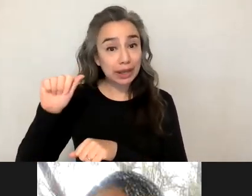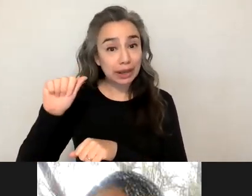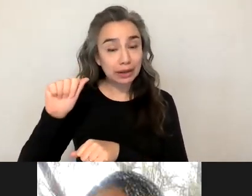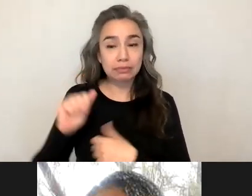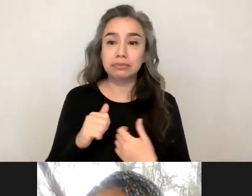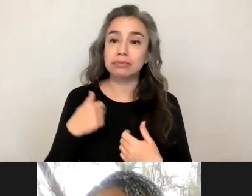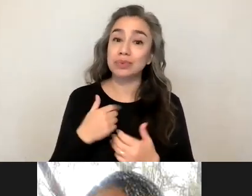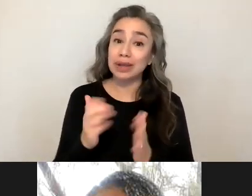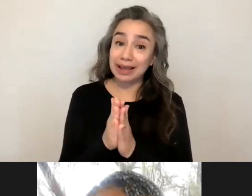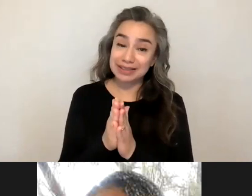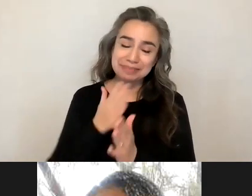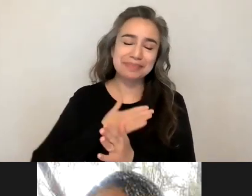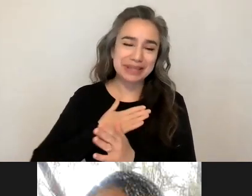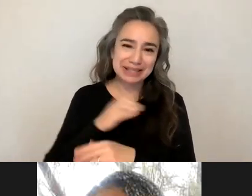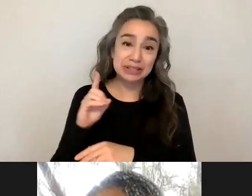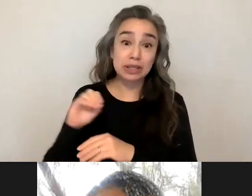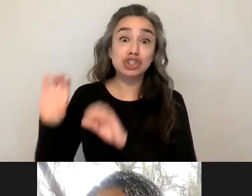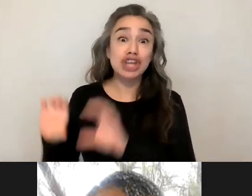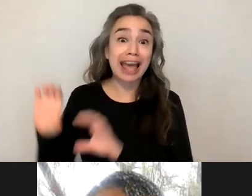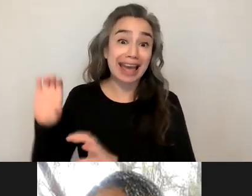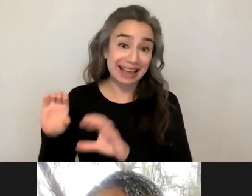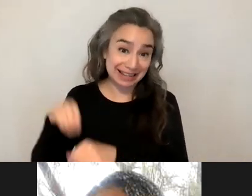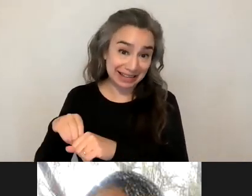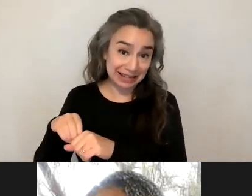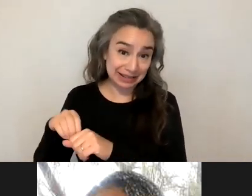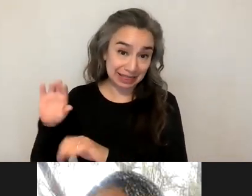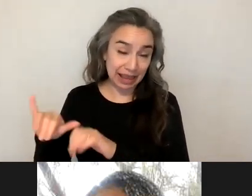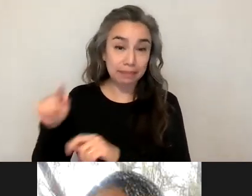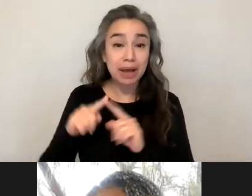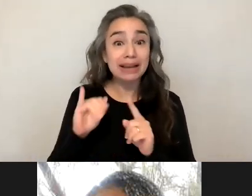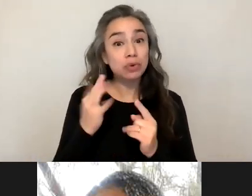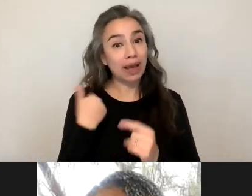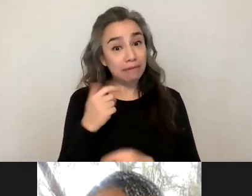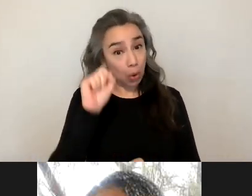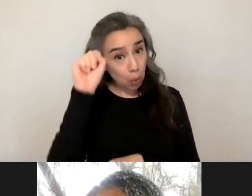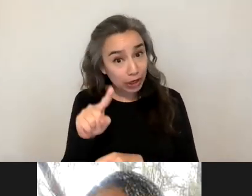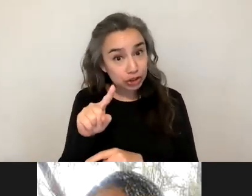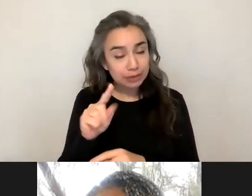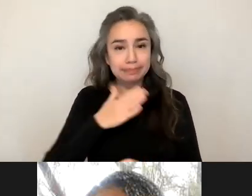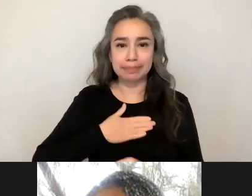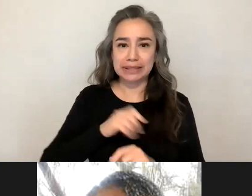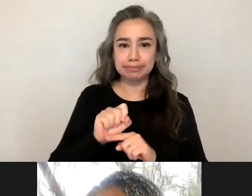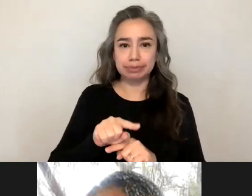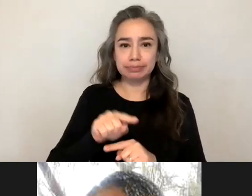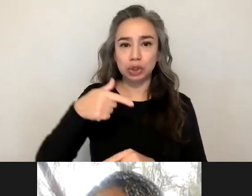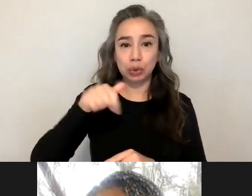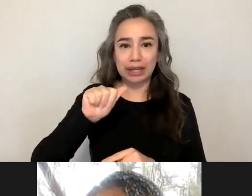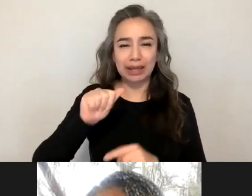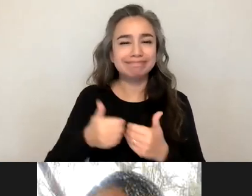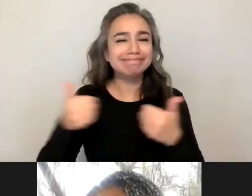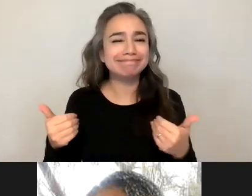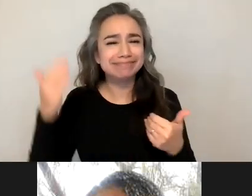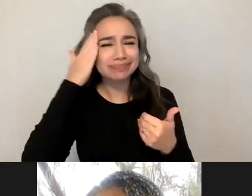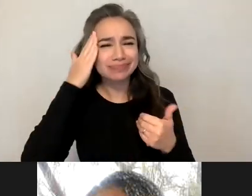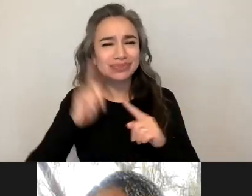you use the chat for chatting, but actually use the Q&A function for the questions for that part, just so that we can separate the